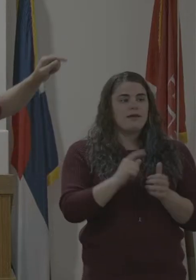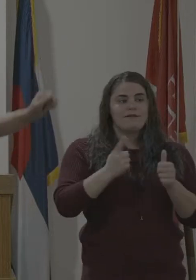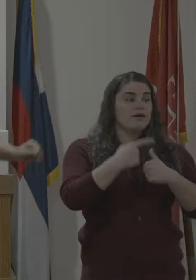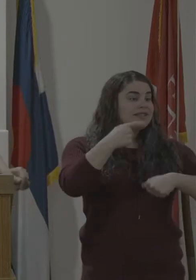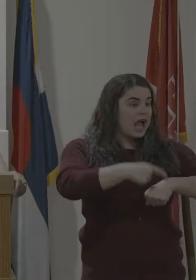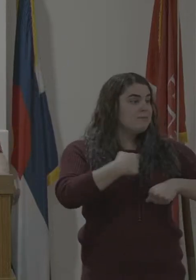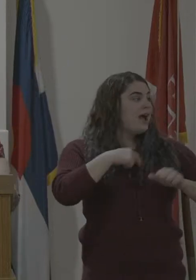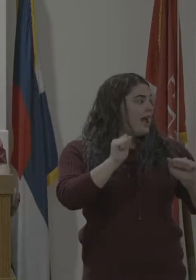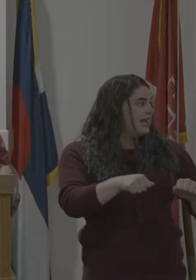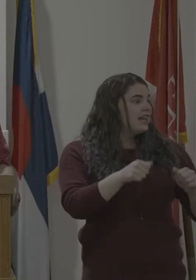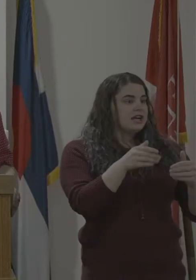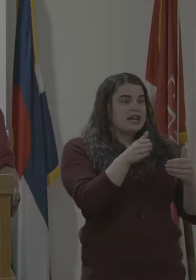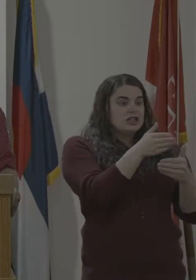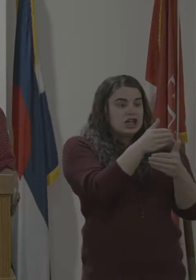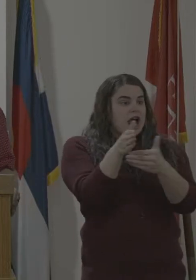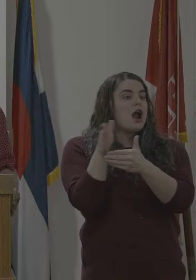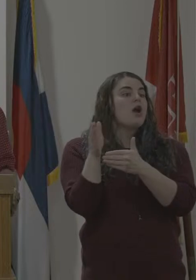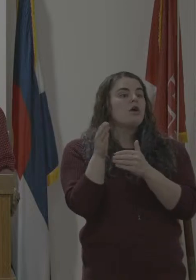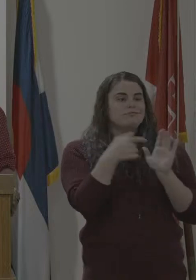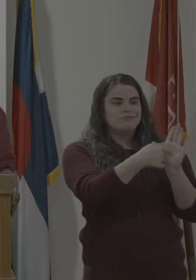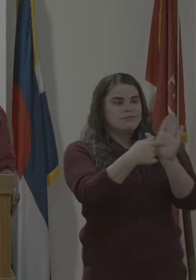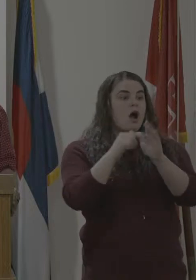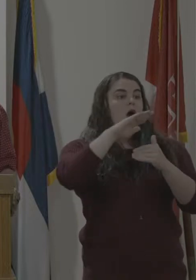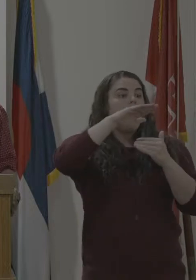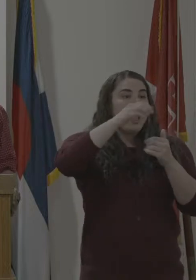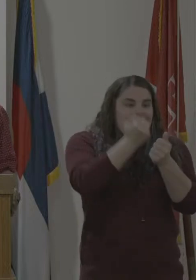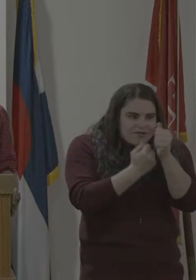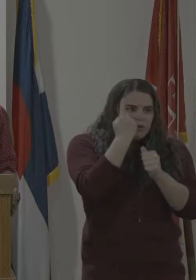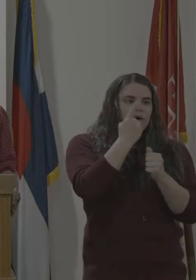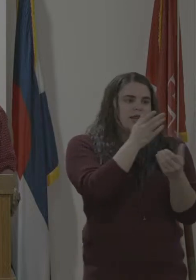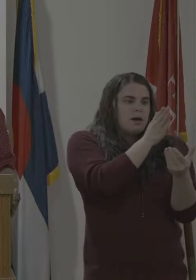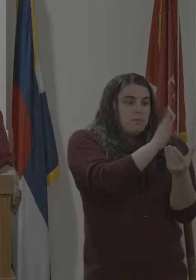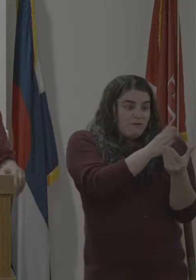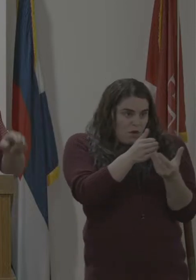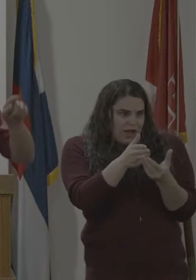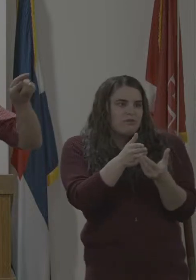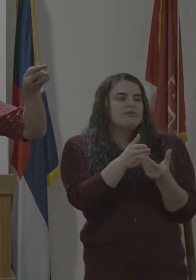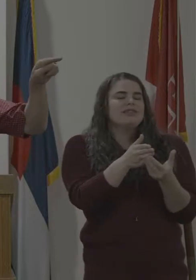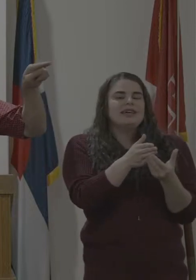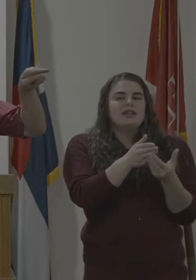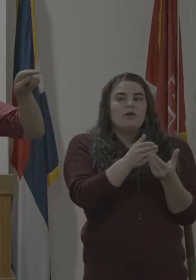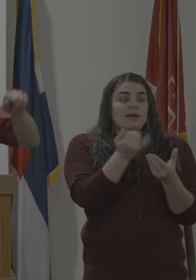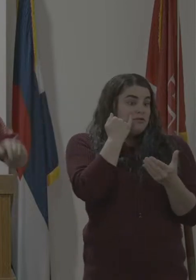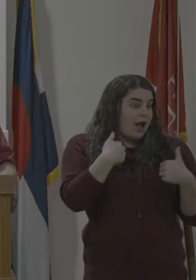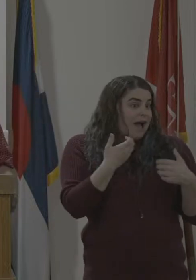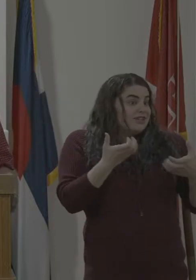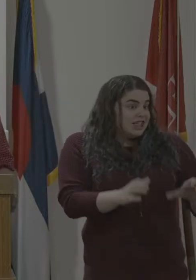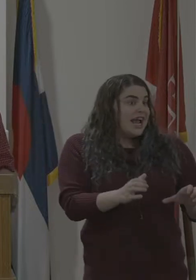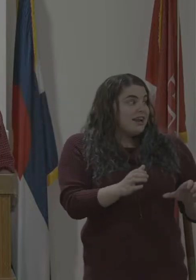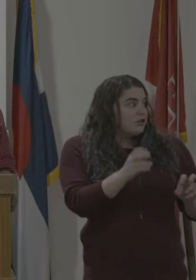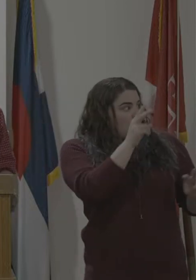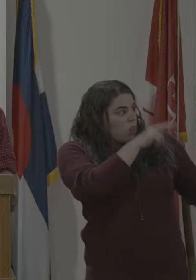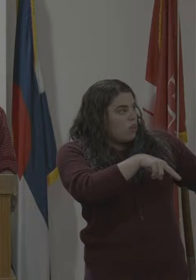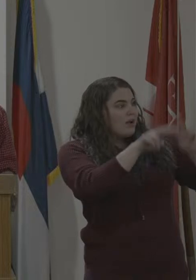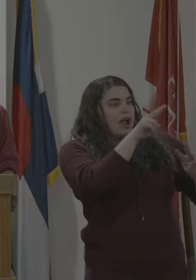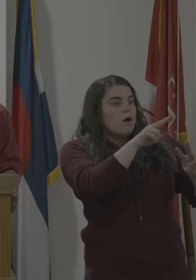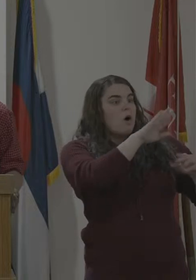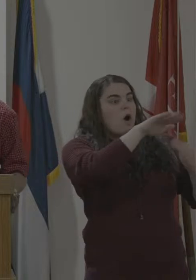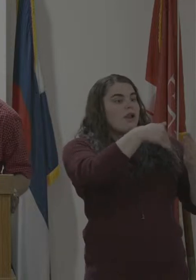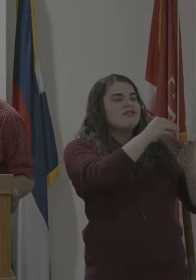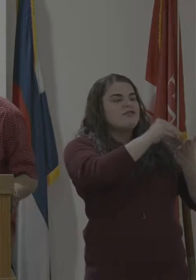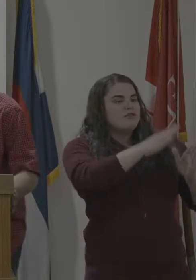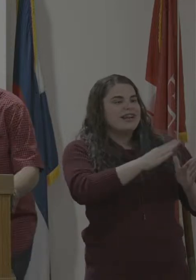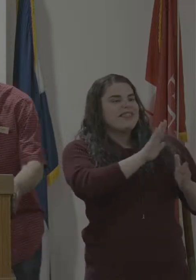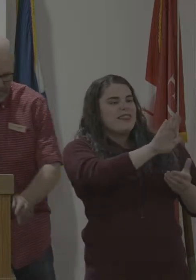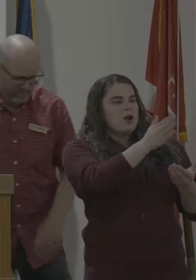share everyone's portfolios as well, too. So if you do have a chance, make sure to check out the students' portfolios over there as well. Thanks,